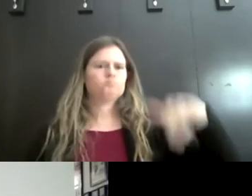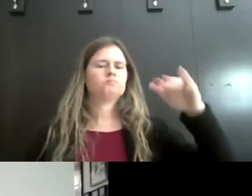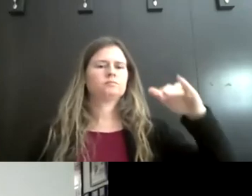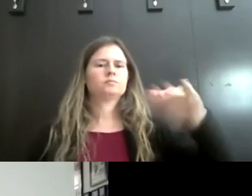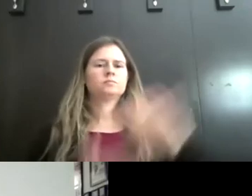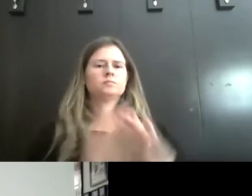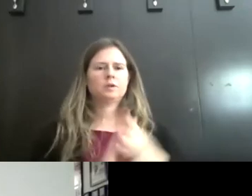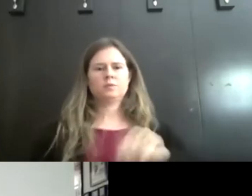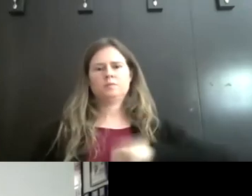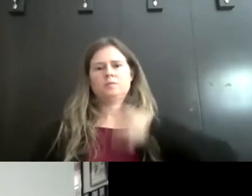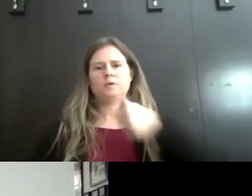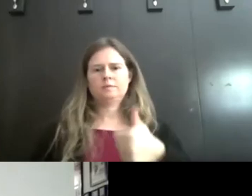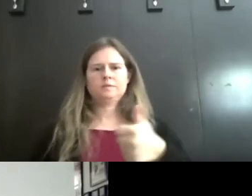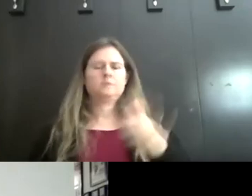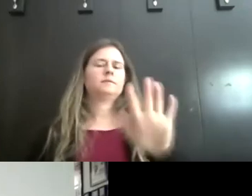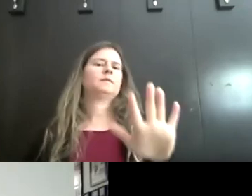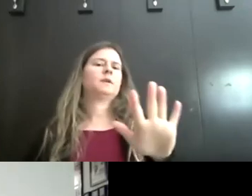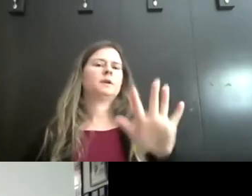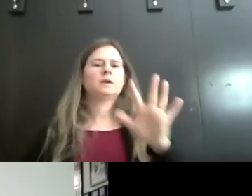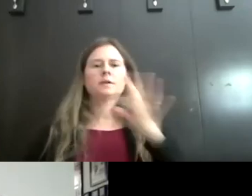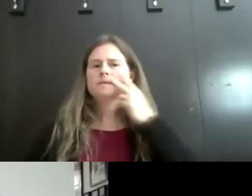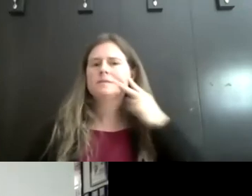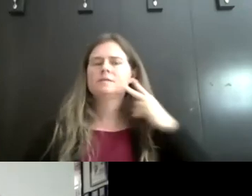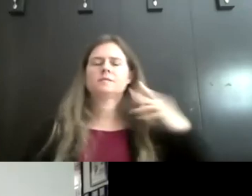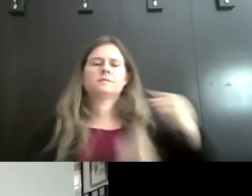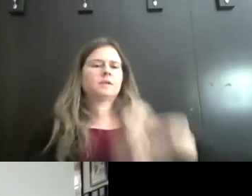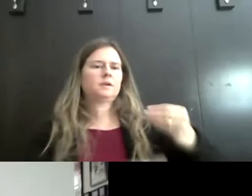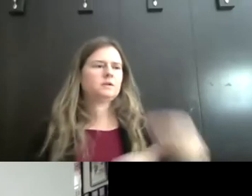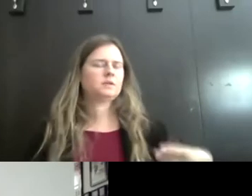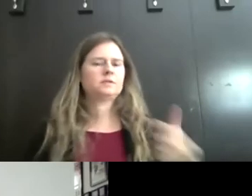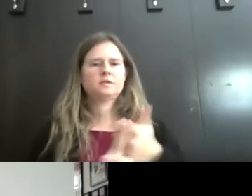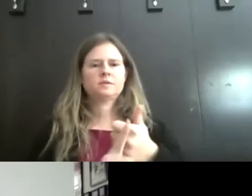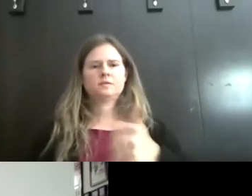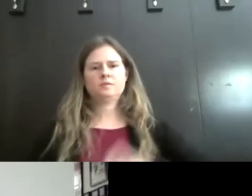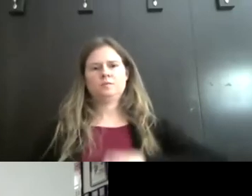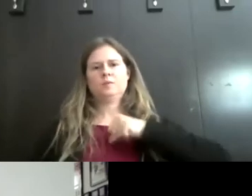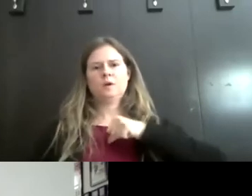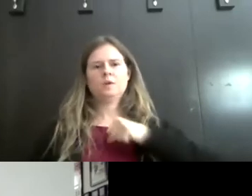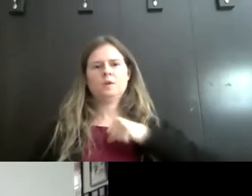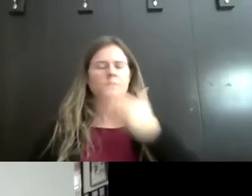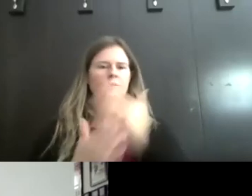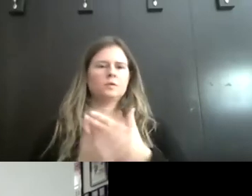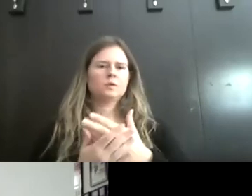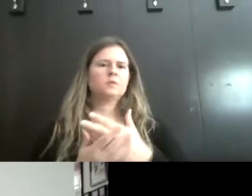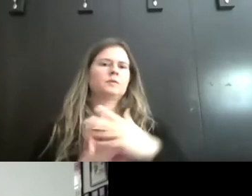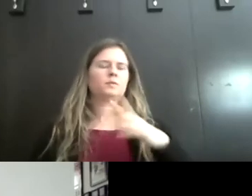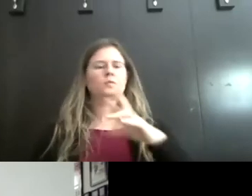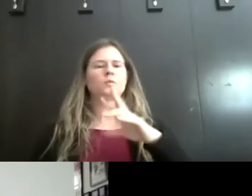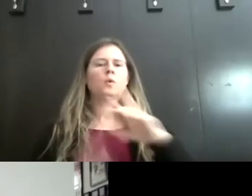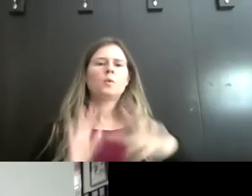to be proud of his Native American heritage. He takes great pride in being a positive role model and a respected elder.